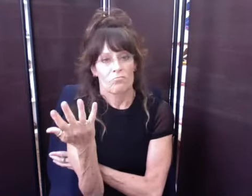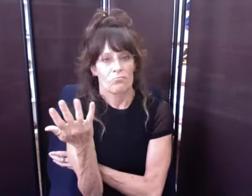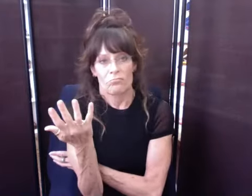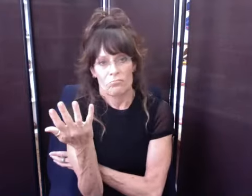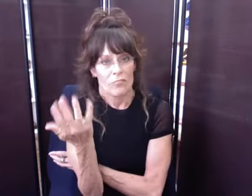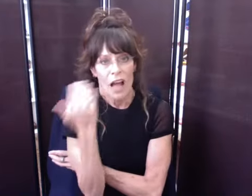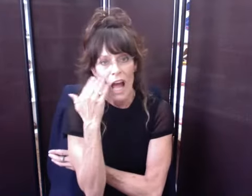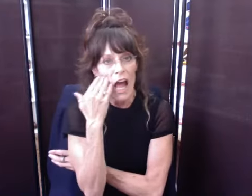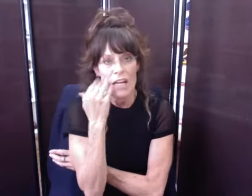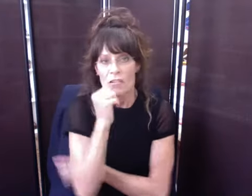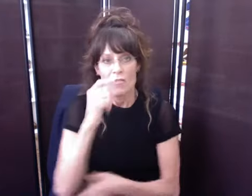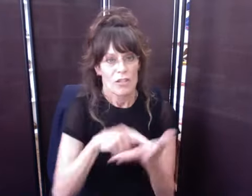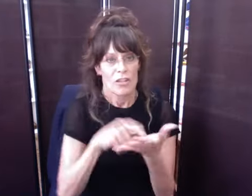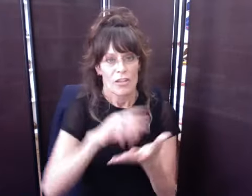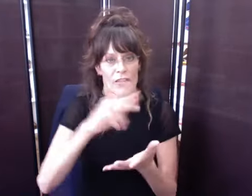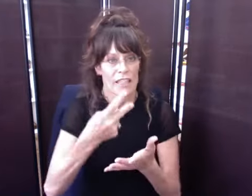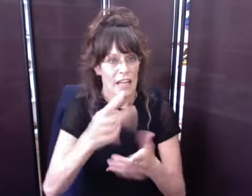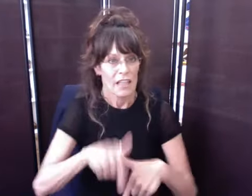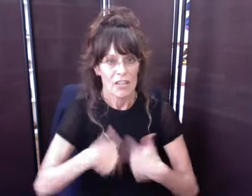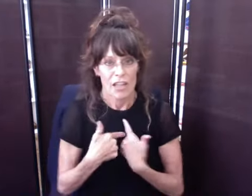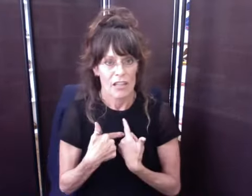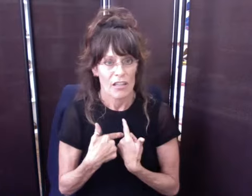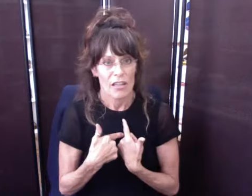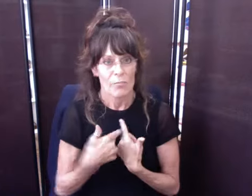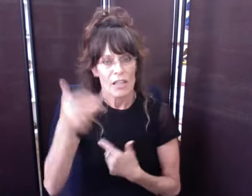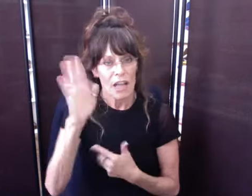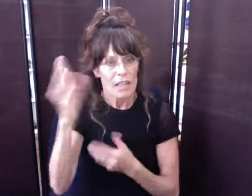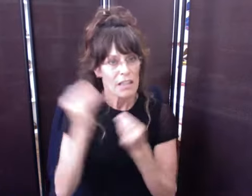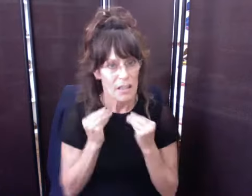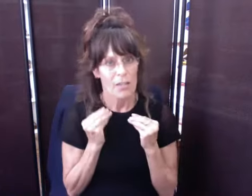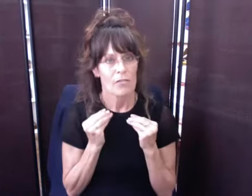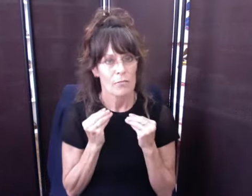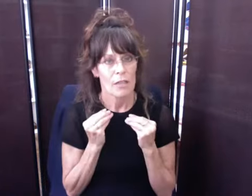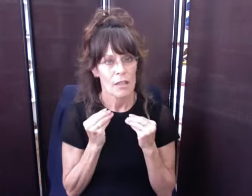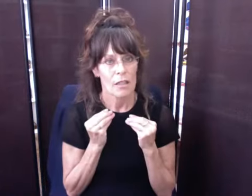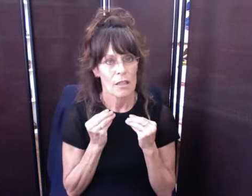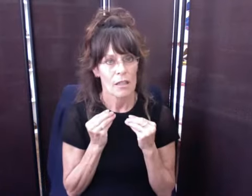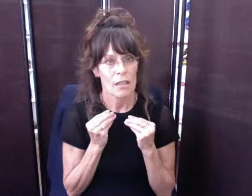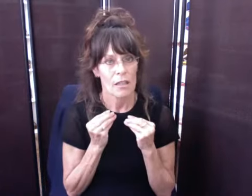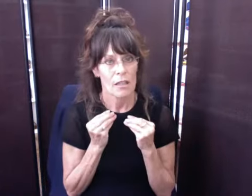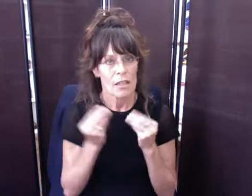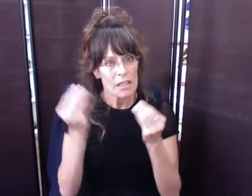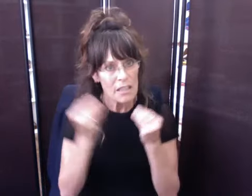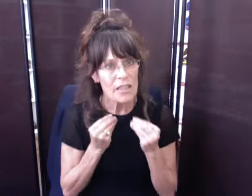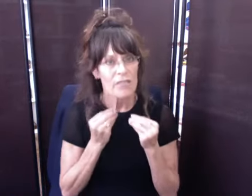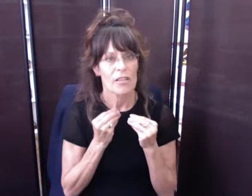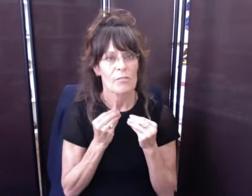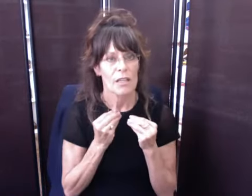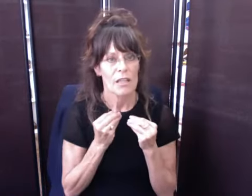don't deserve a second chance, and somehow I feel like God is giving me one. And if he's giving me one, then he must be good.